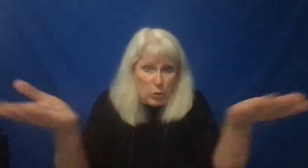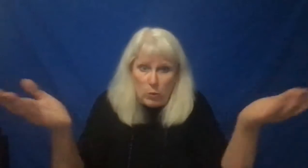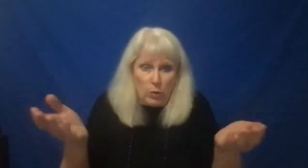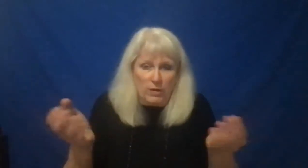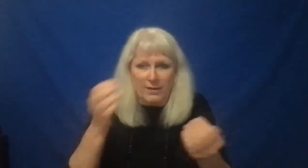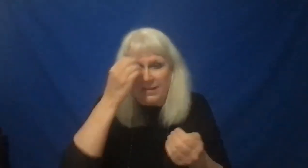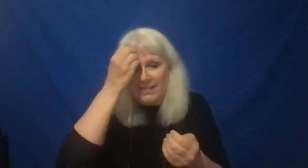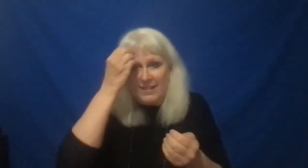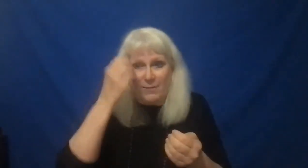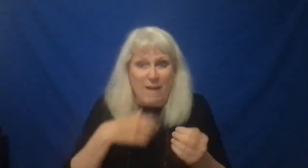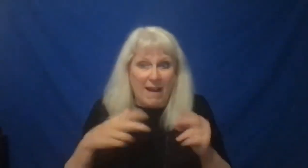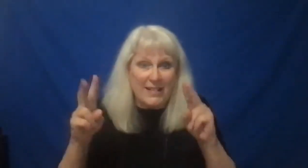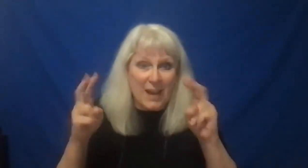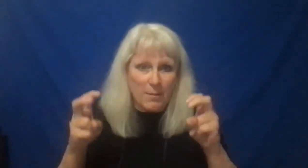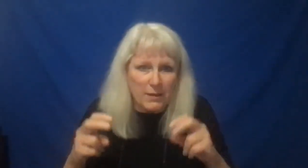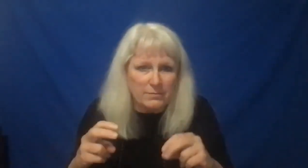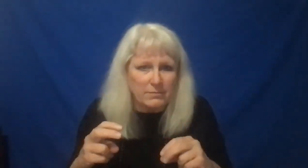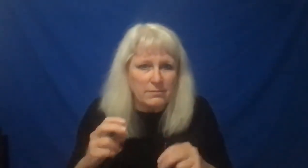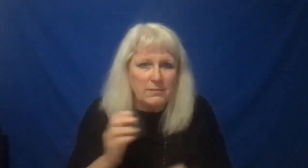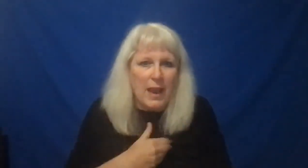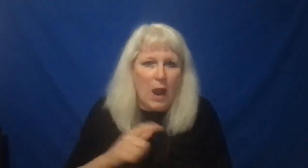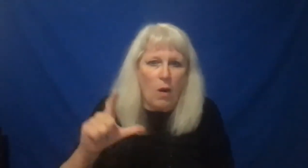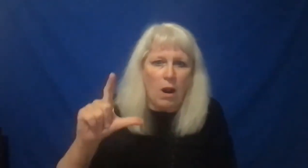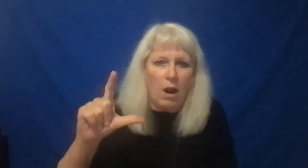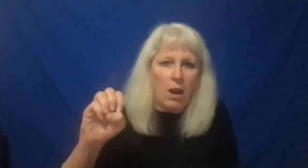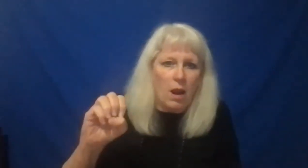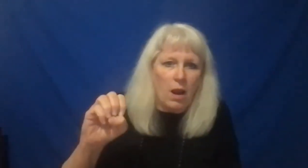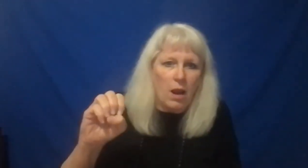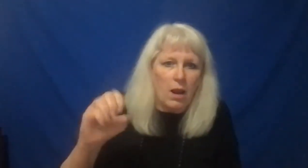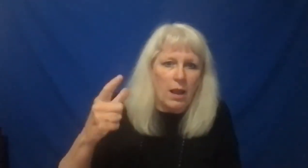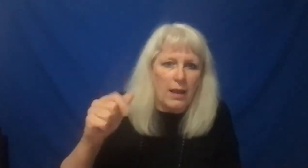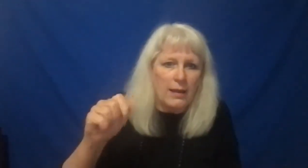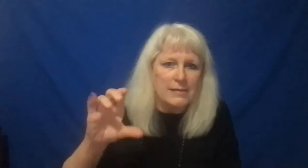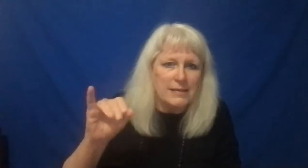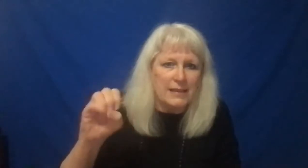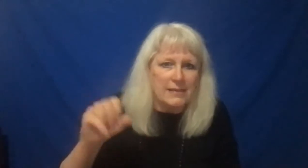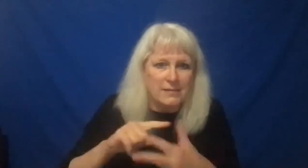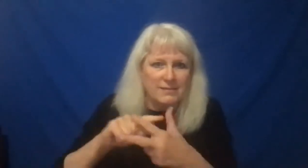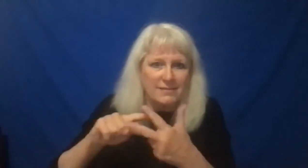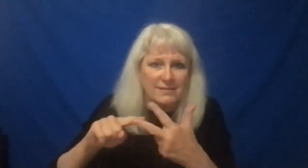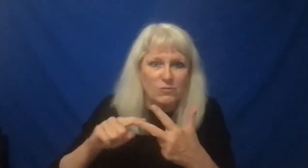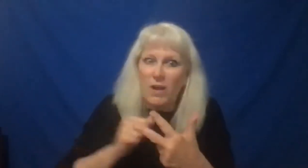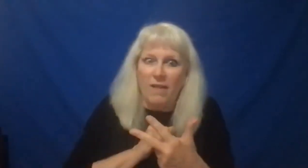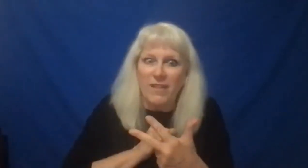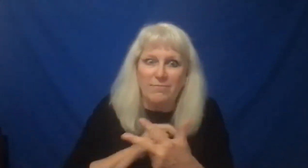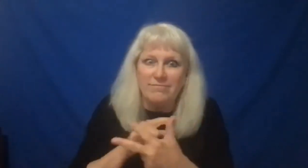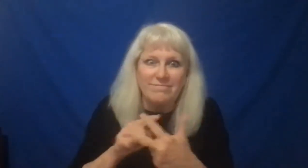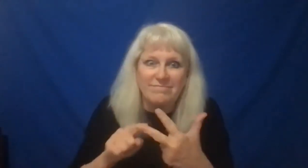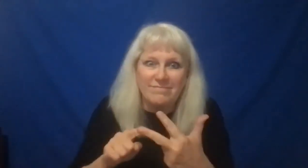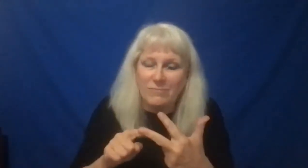topic, loving our legacies, there is enough conversation that we could have together about loving our